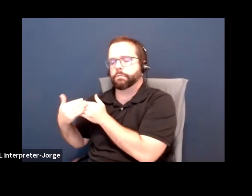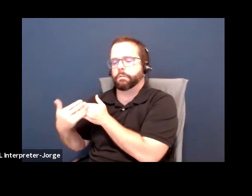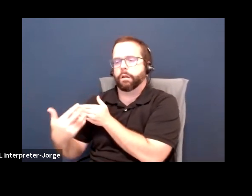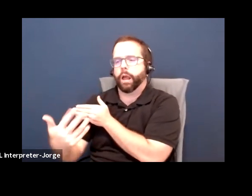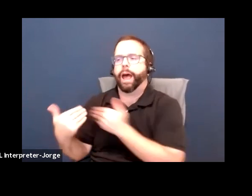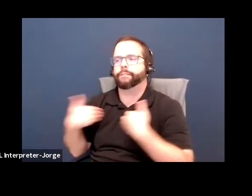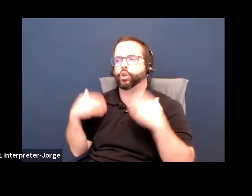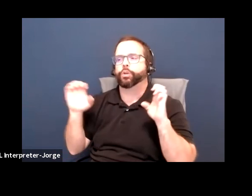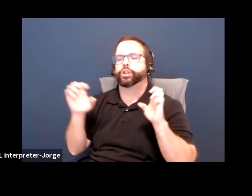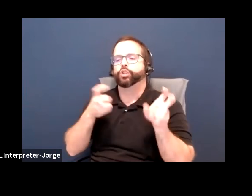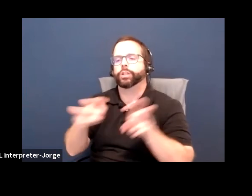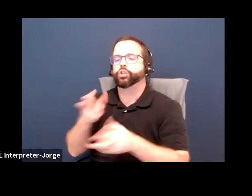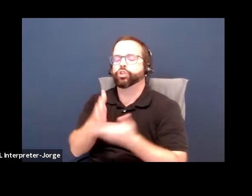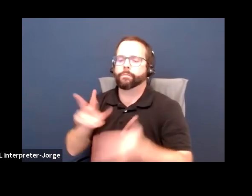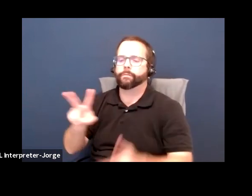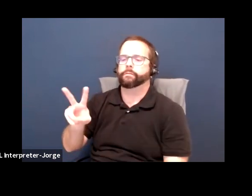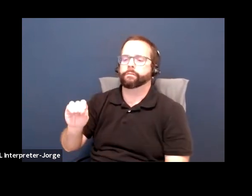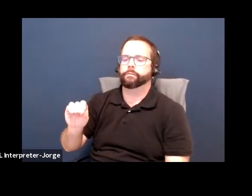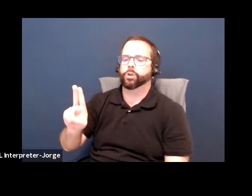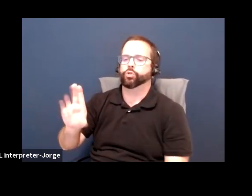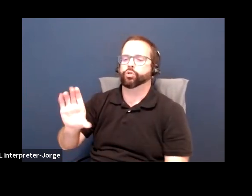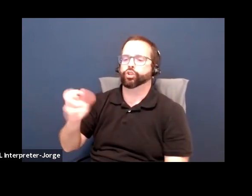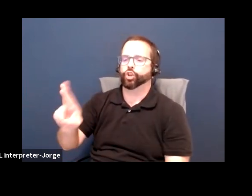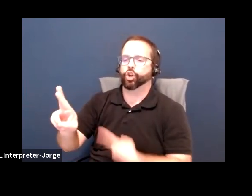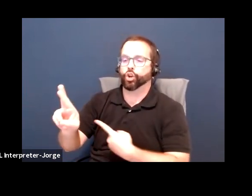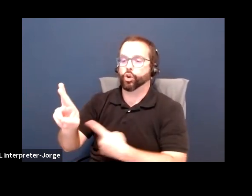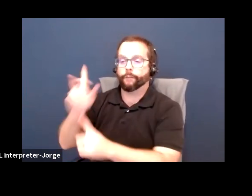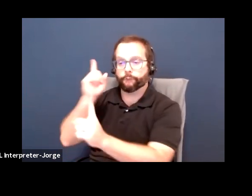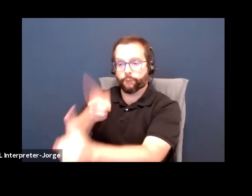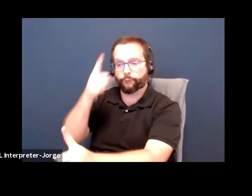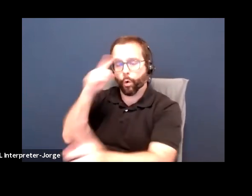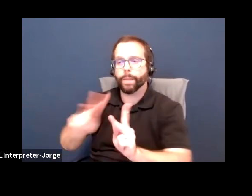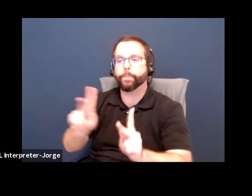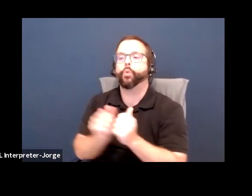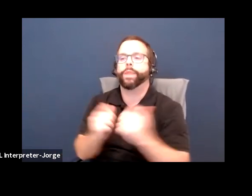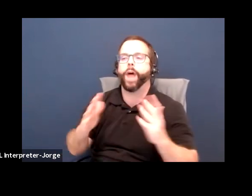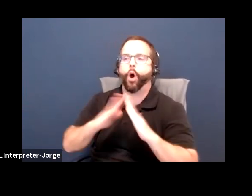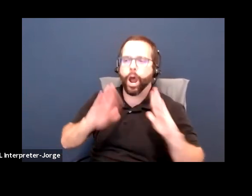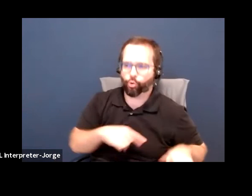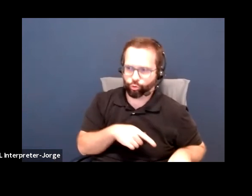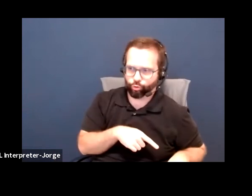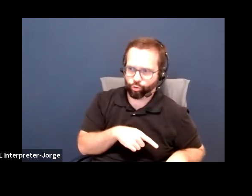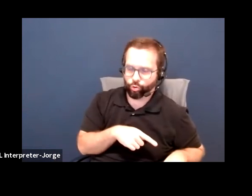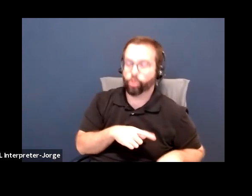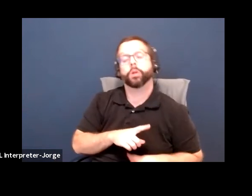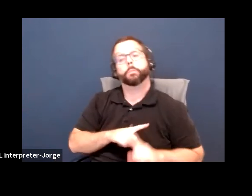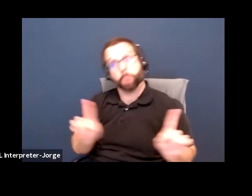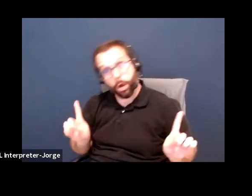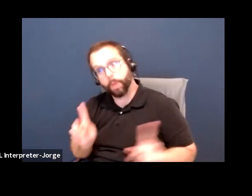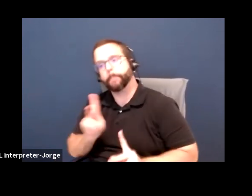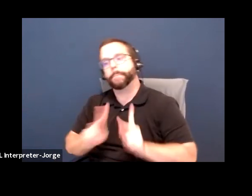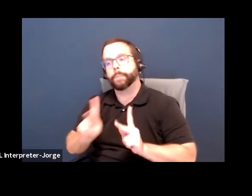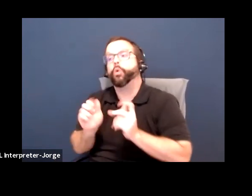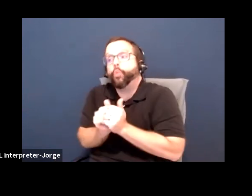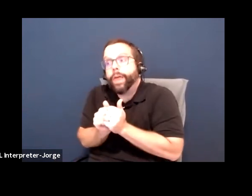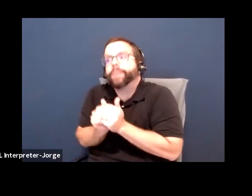targeted primarily to people experiencing homelessness, but people with disabilities who are experiencing